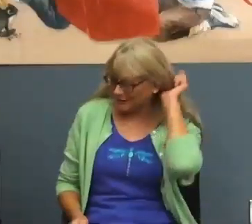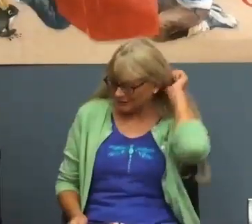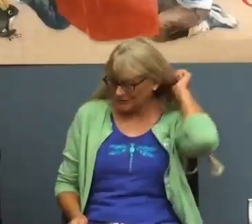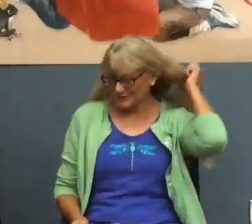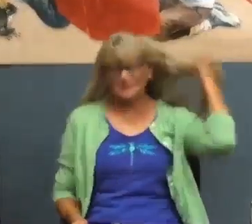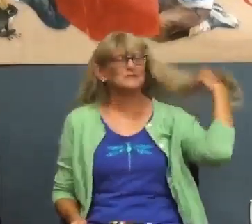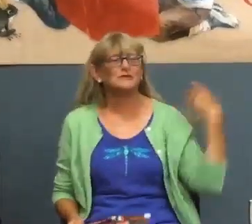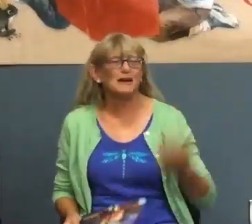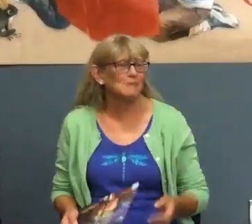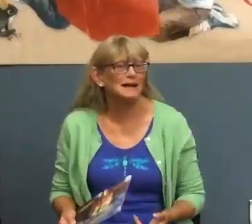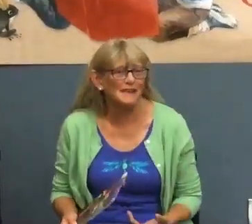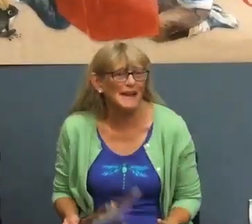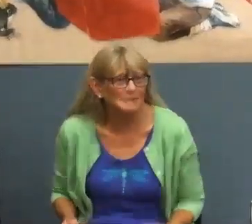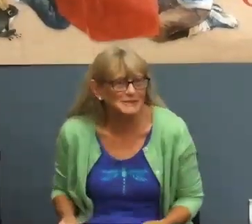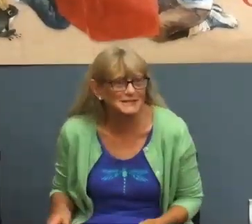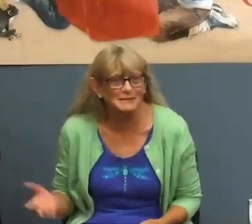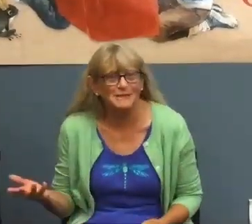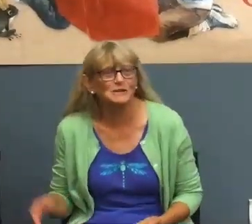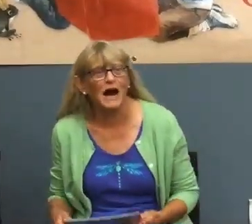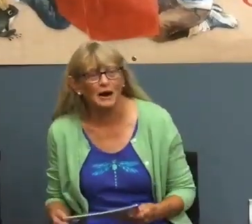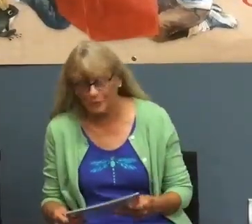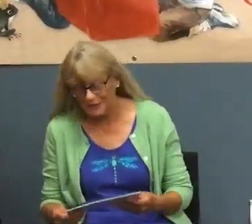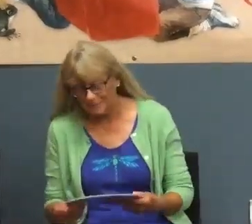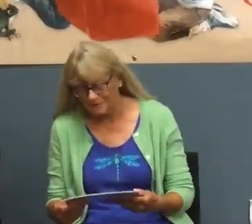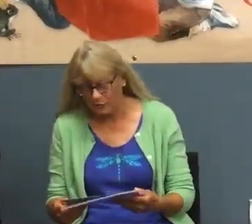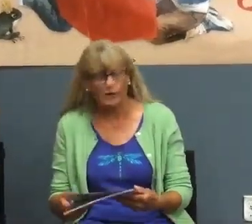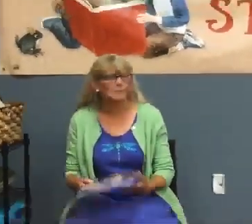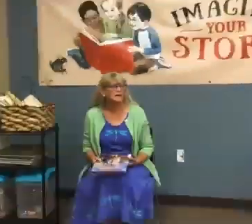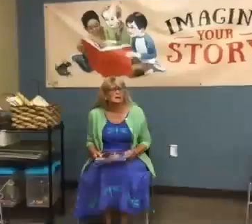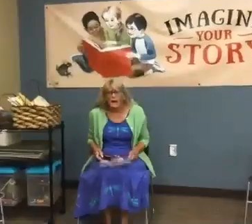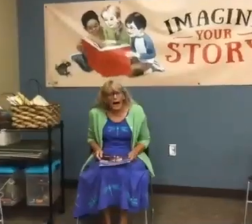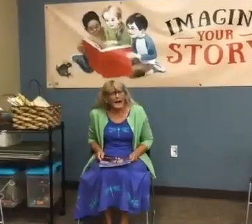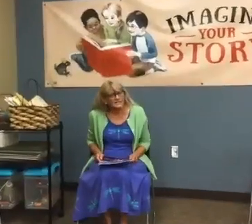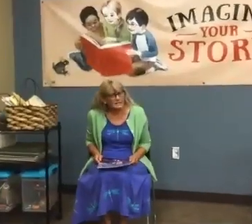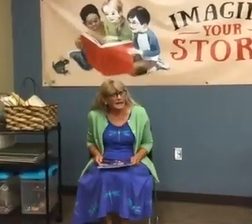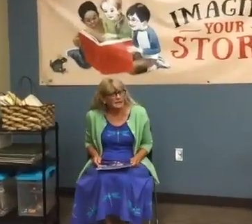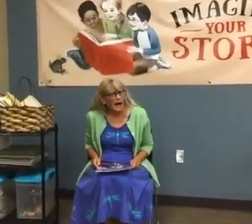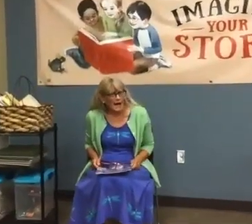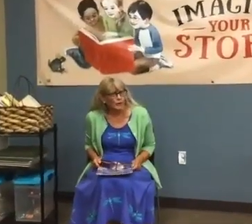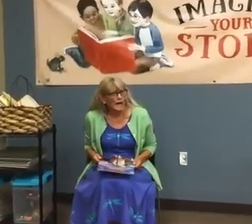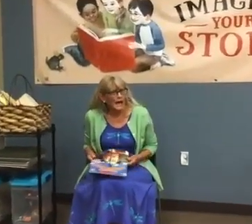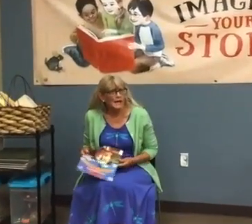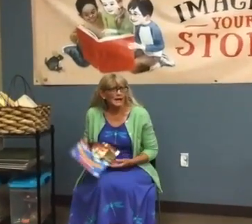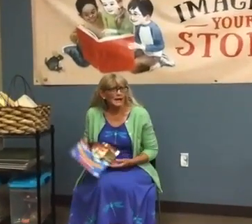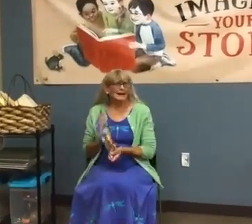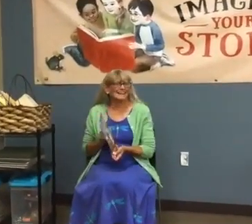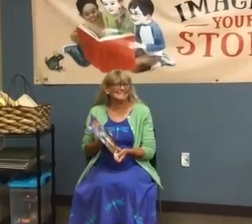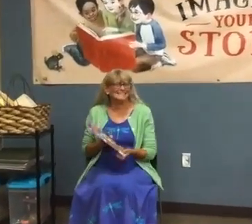Favorites. Many years. Some of you might have seen me read it before, but I just like it a lot,